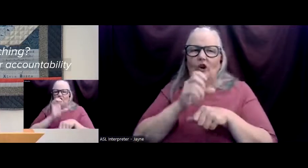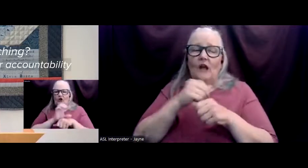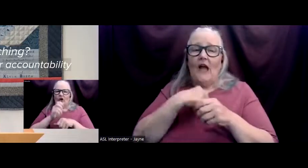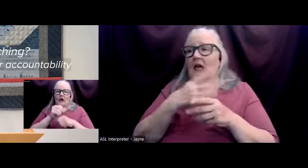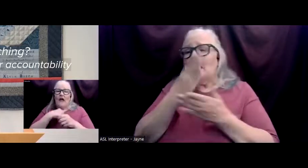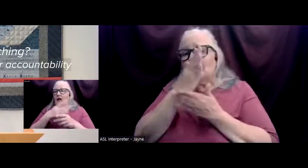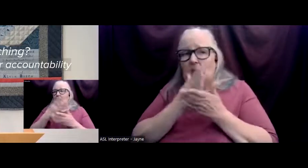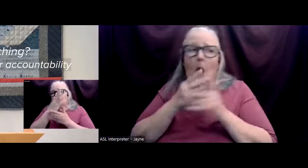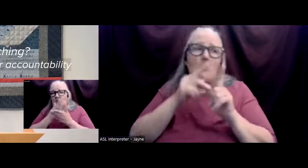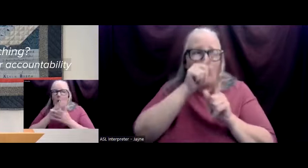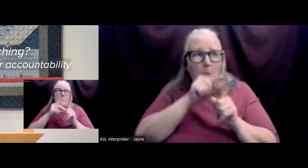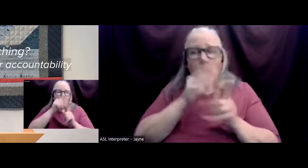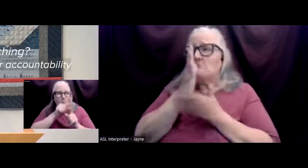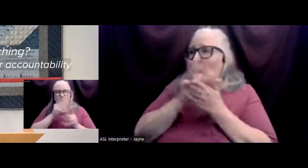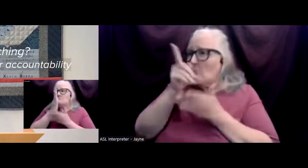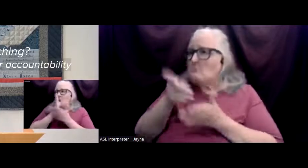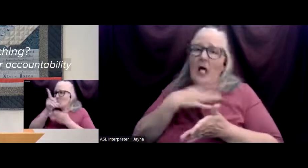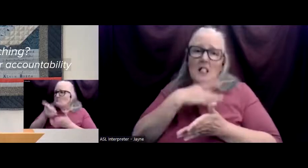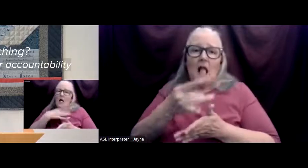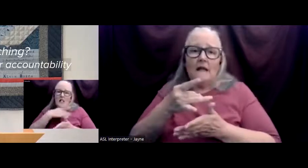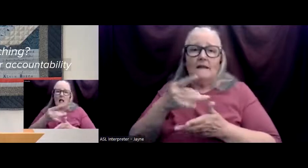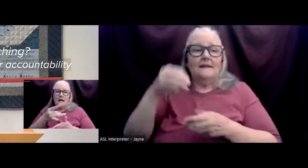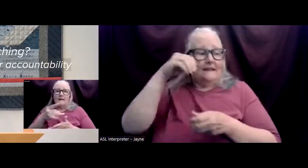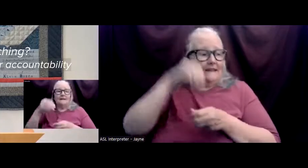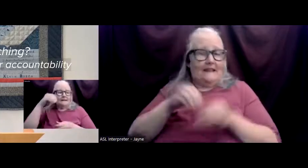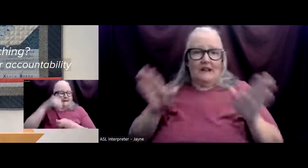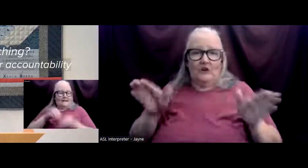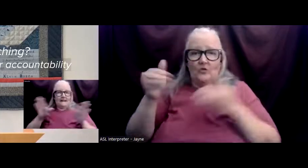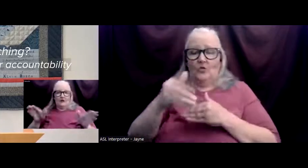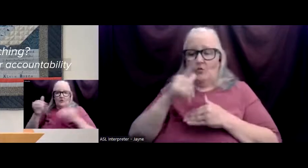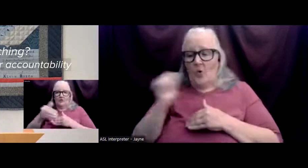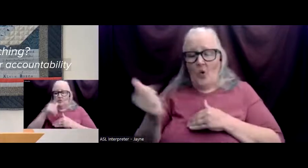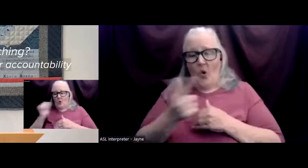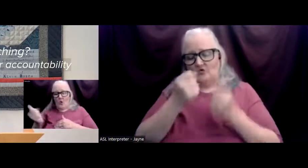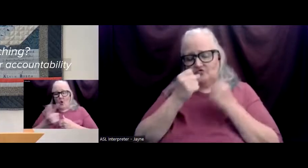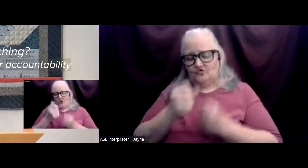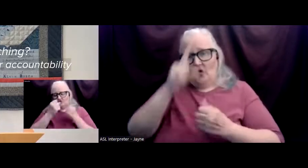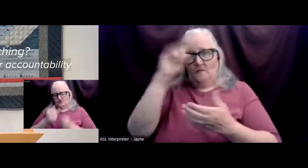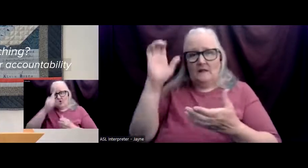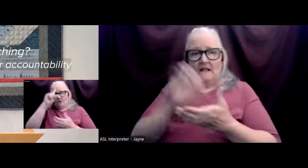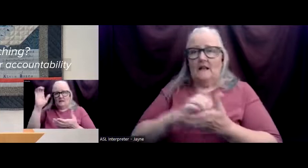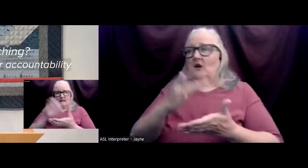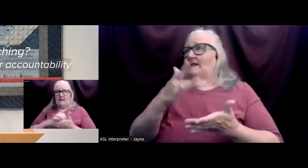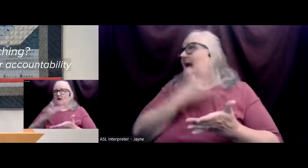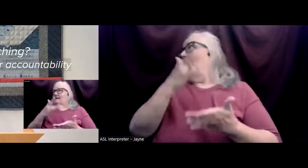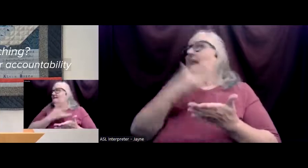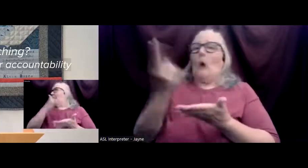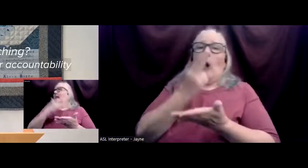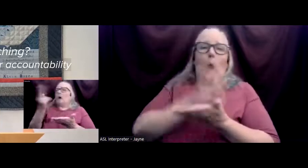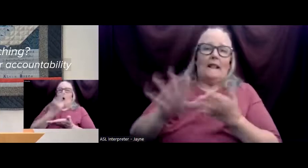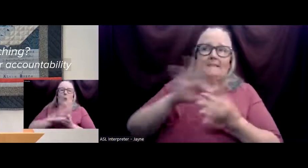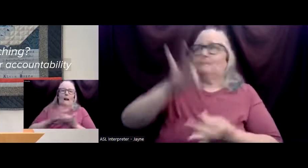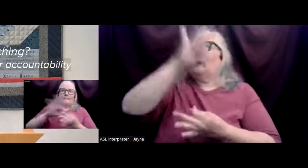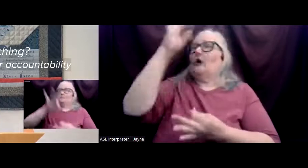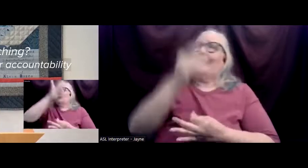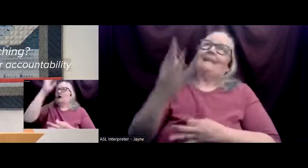both. Standing in a room full of true believers who are feeling filled with the Holy Spirit and singing to a